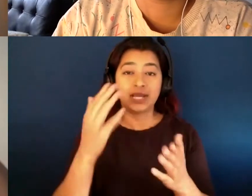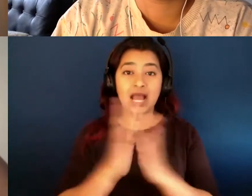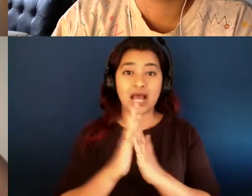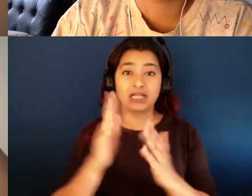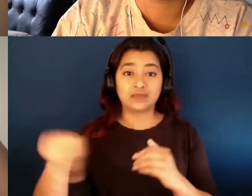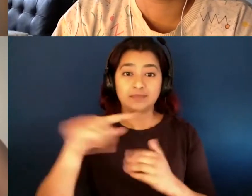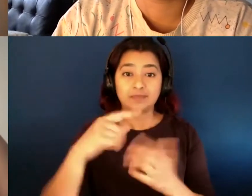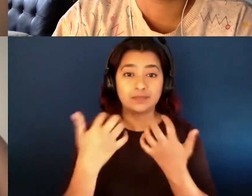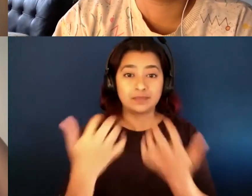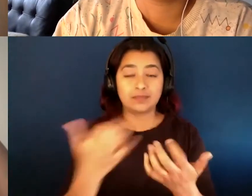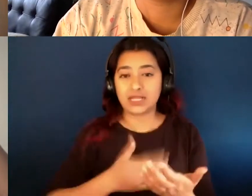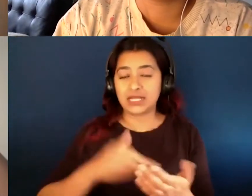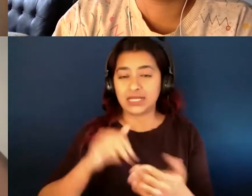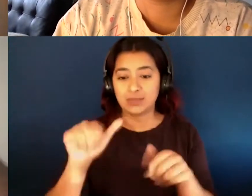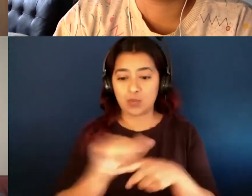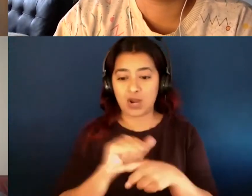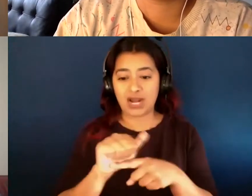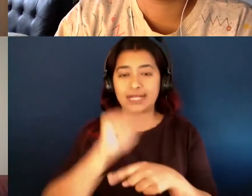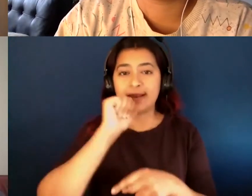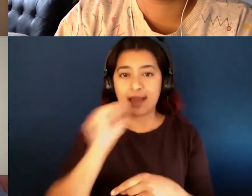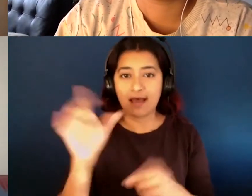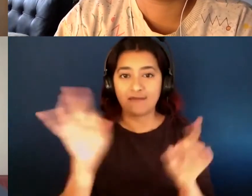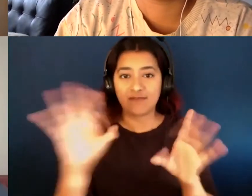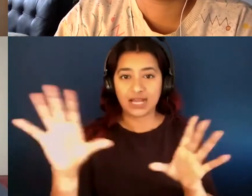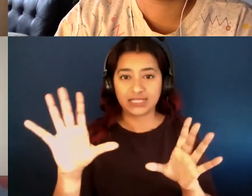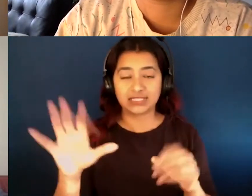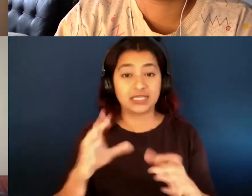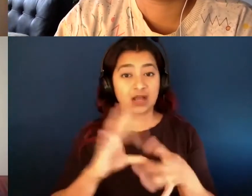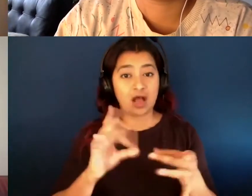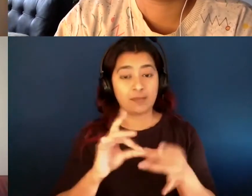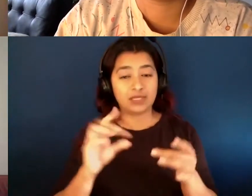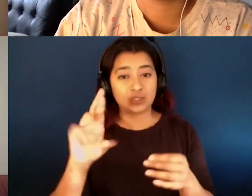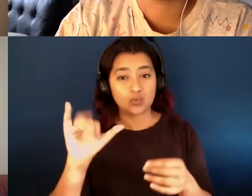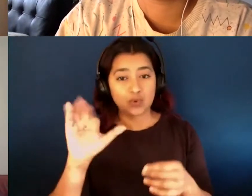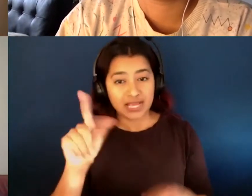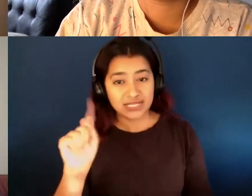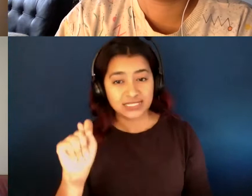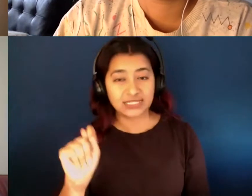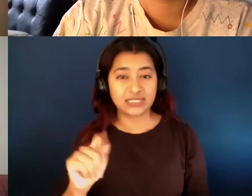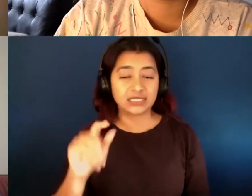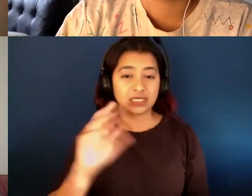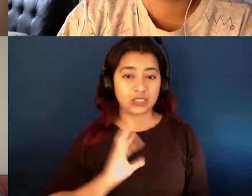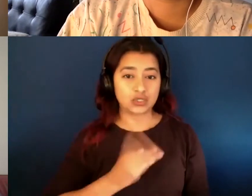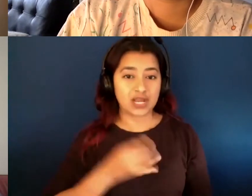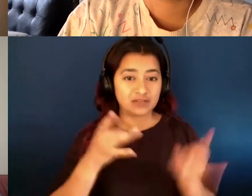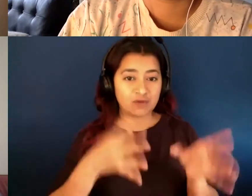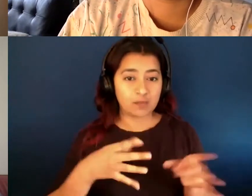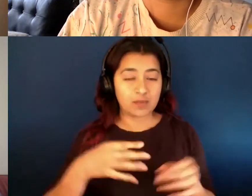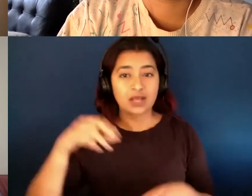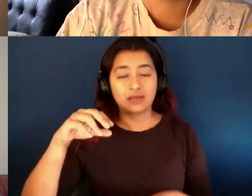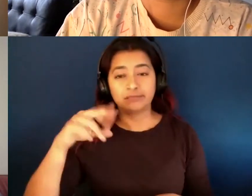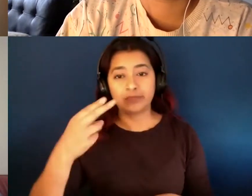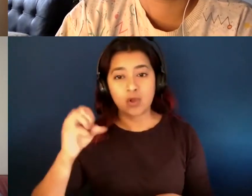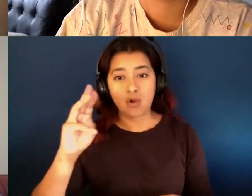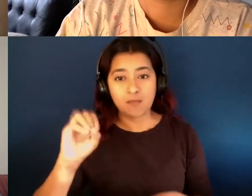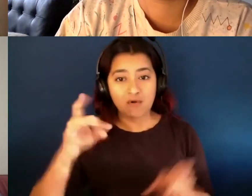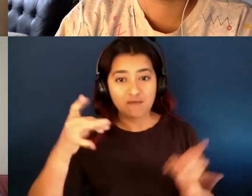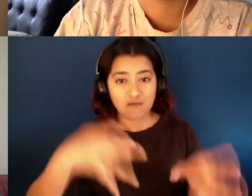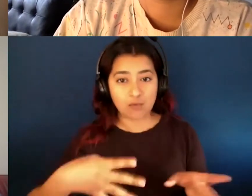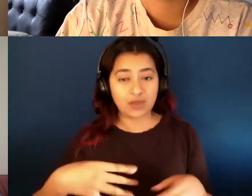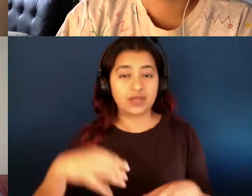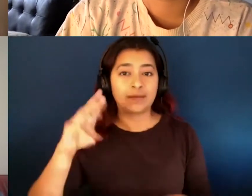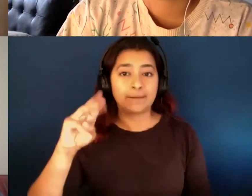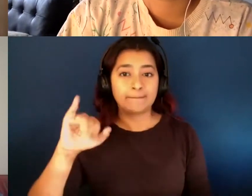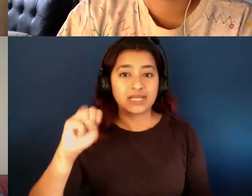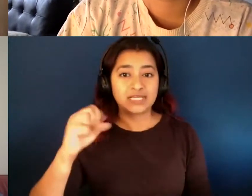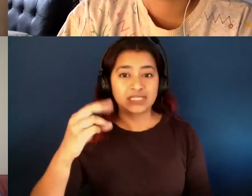practice nonviolence in the chat. Comments that are racist, transphobic, homophobic, ableist, and or misogynist